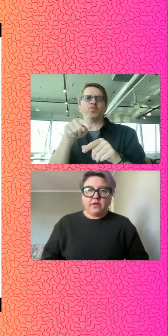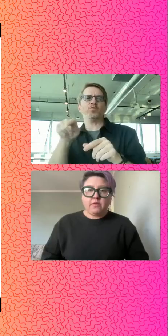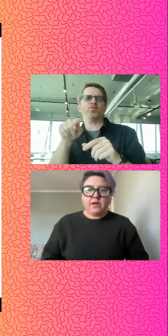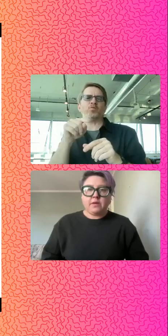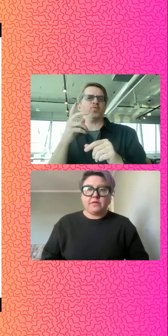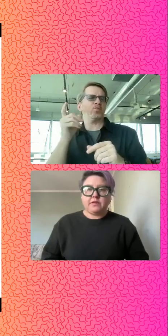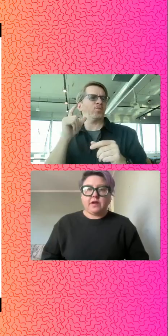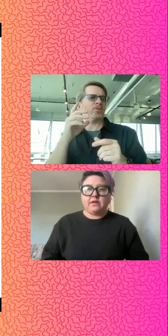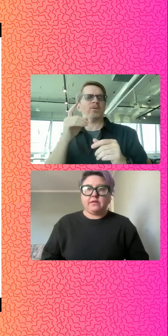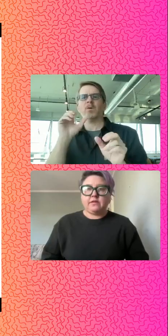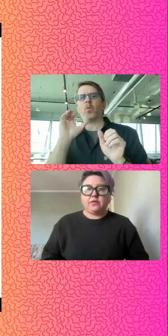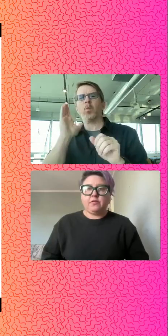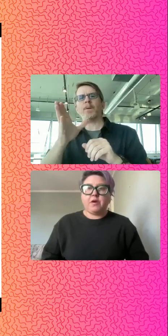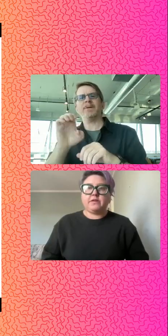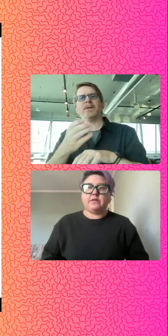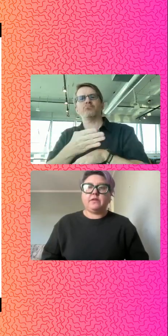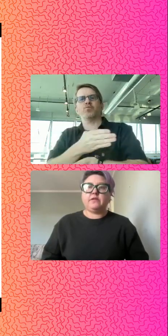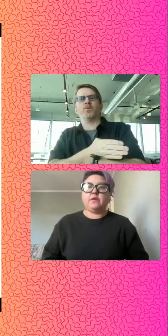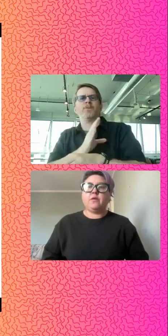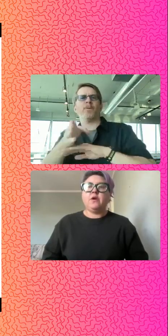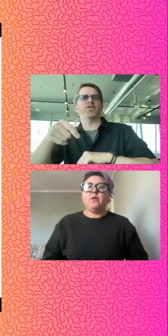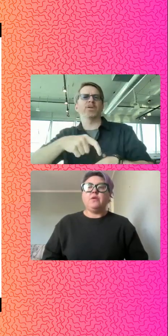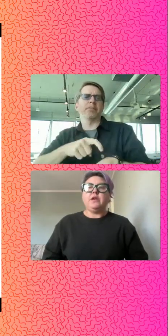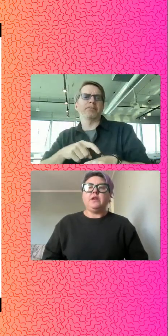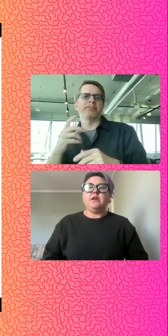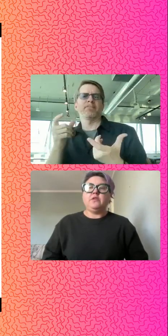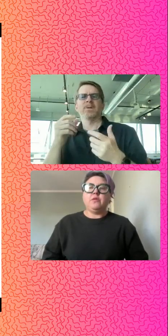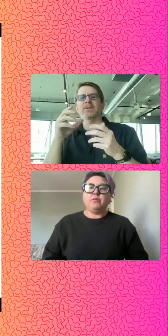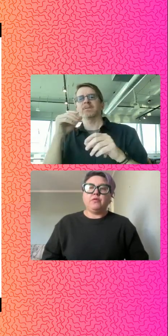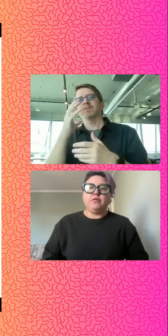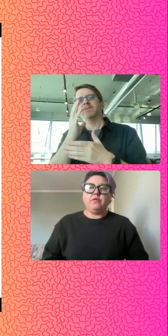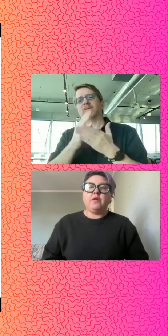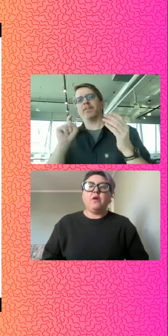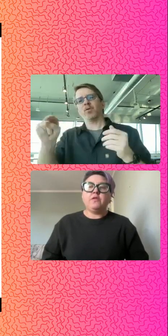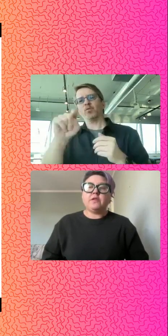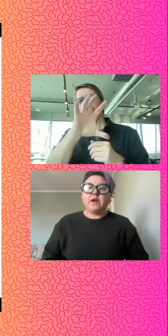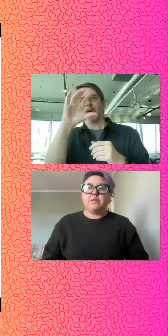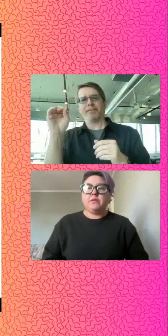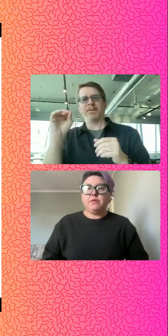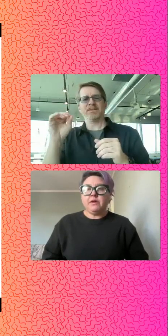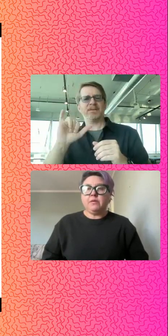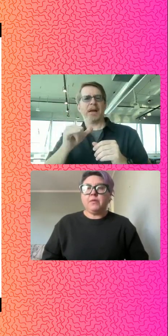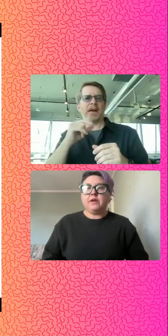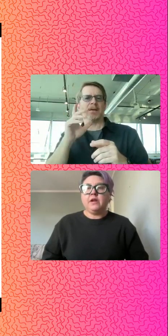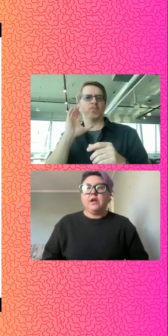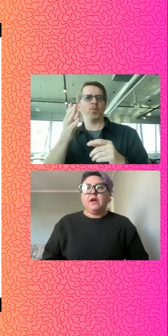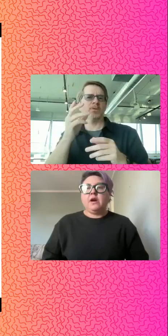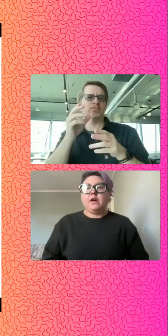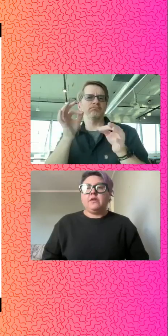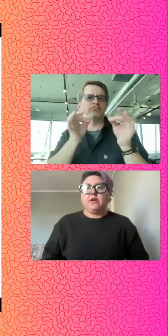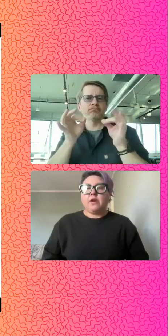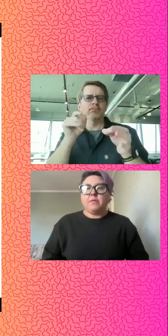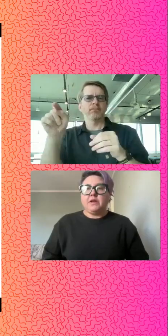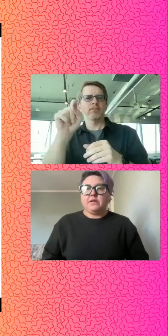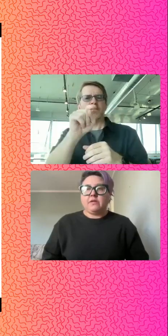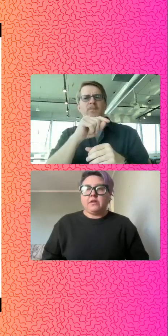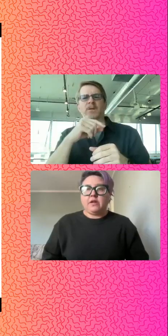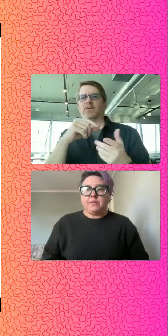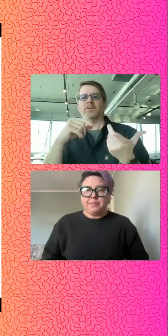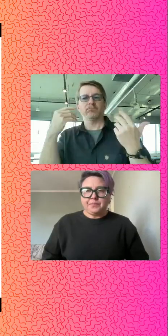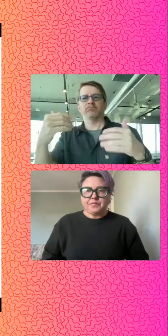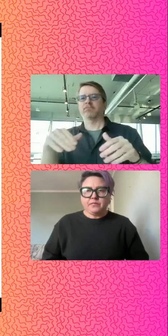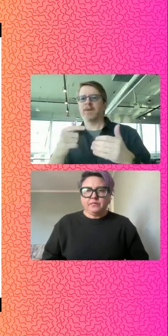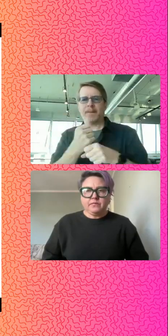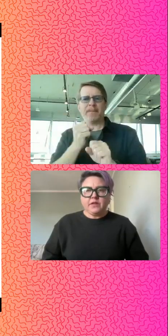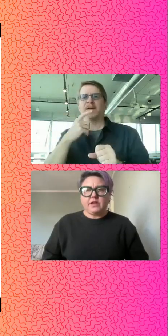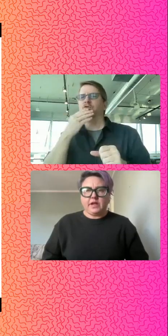little slow when it comes to that sort of processing. So we need to improve over time, and we will. But there are companies out there